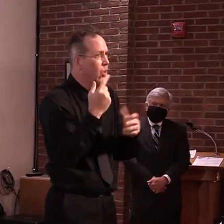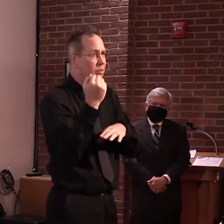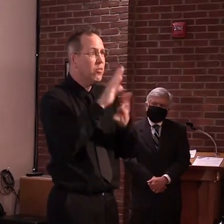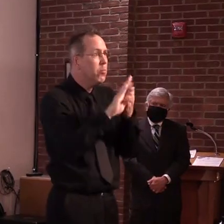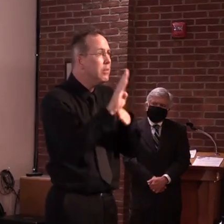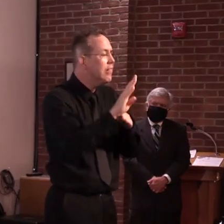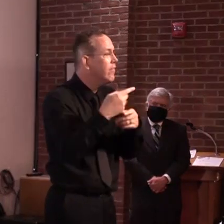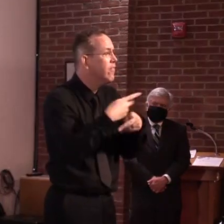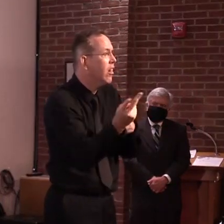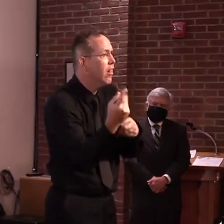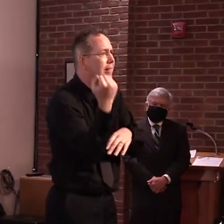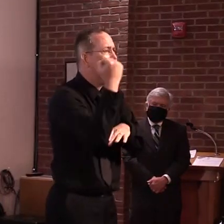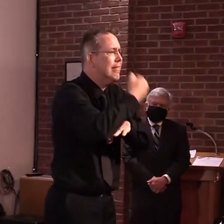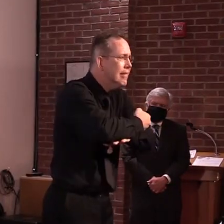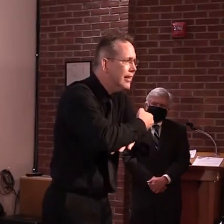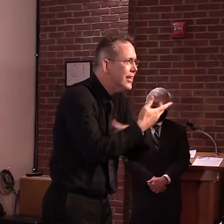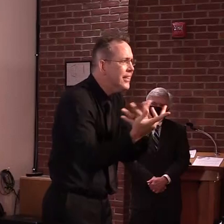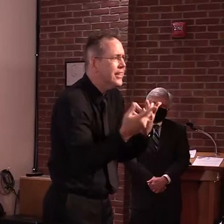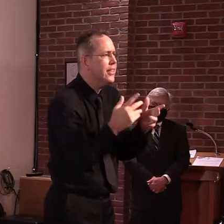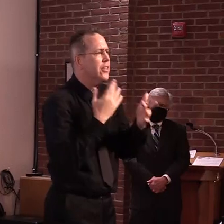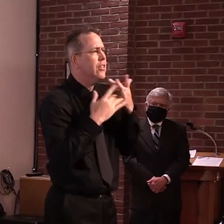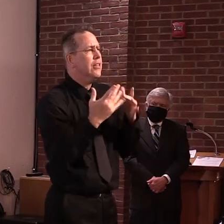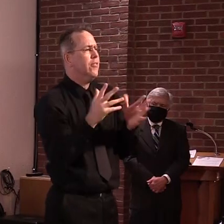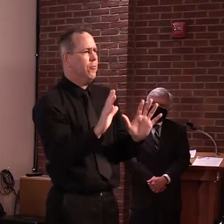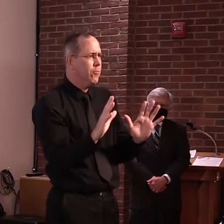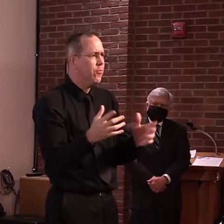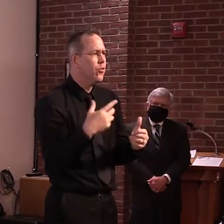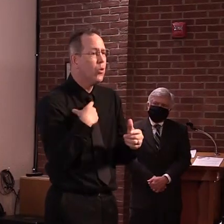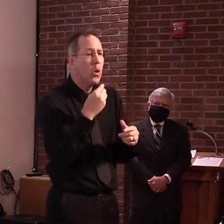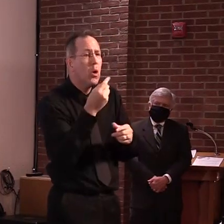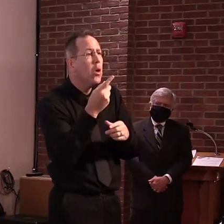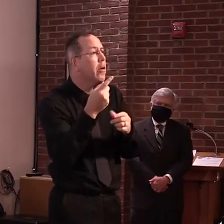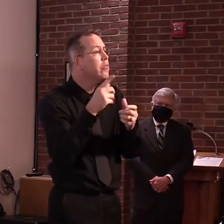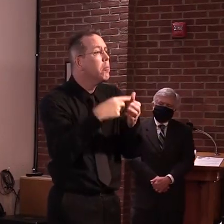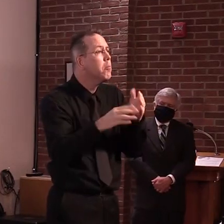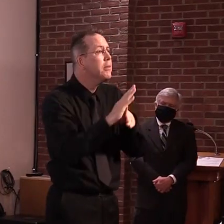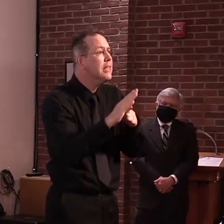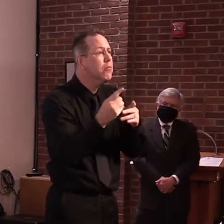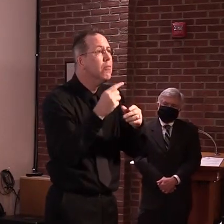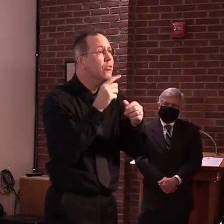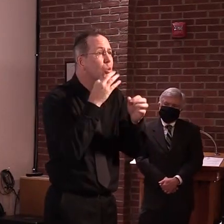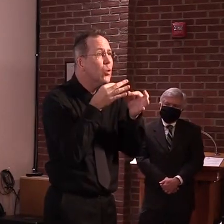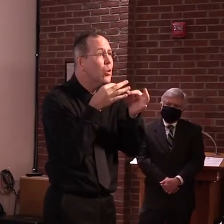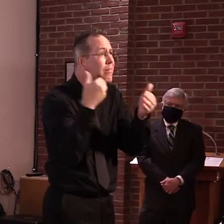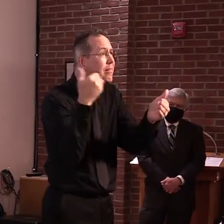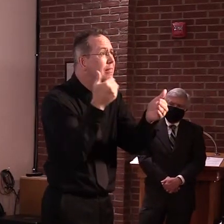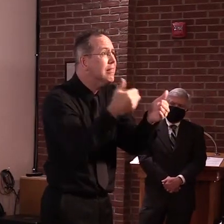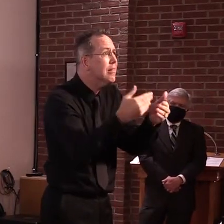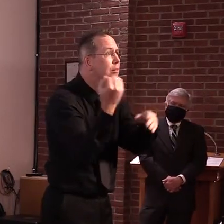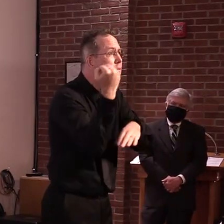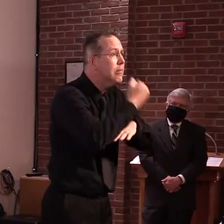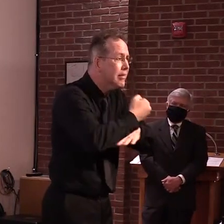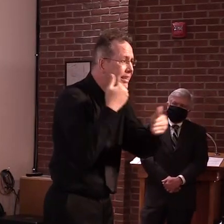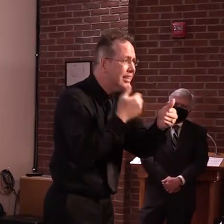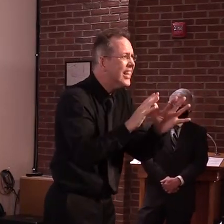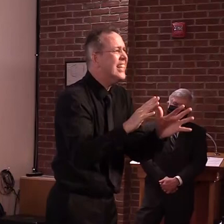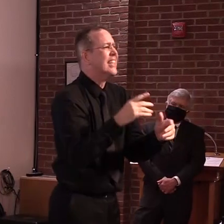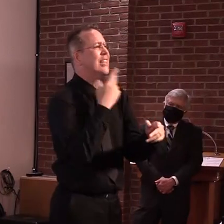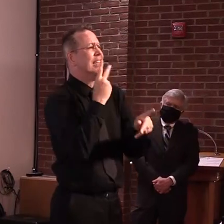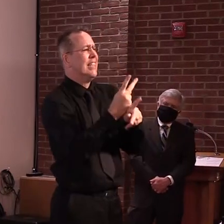weeks or even days away from bankruptcy and shutting their doors forever through no fault of their